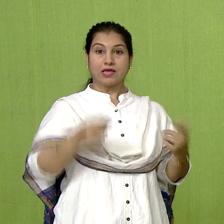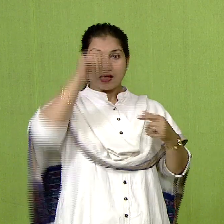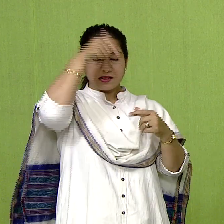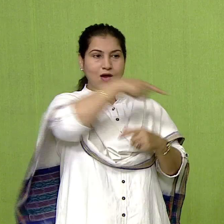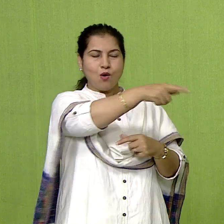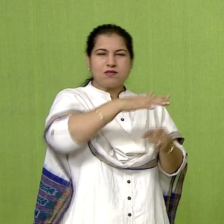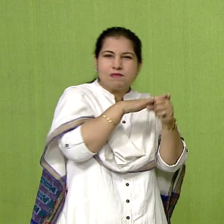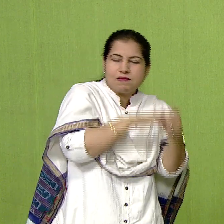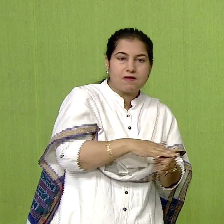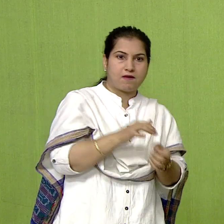country.